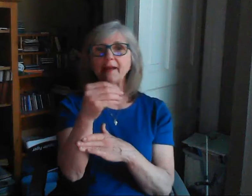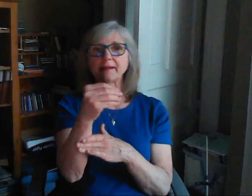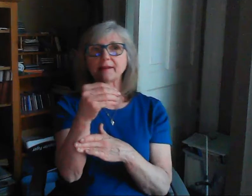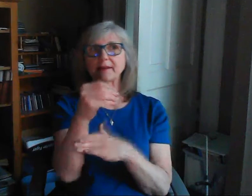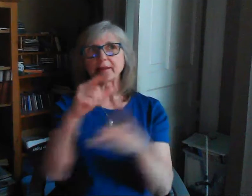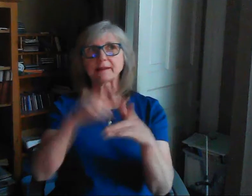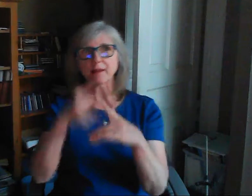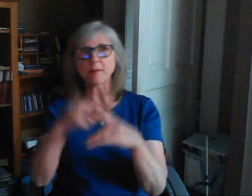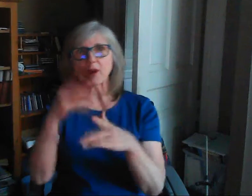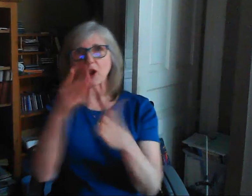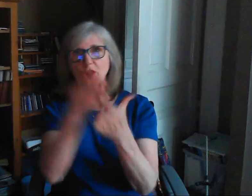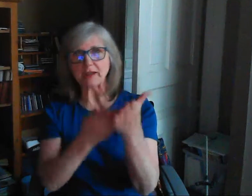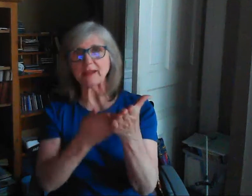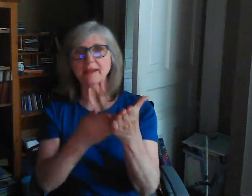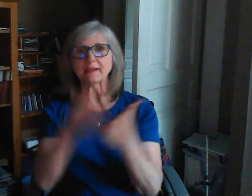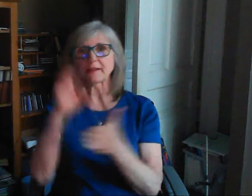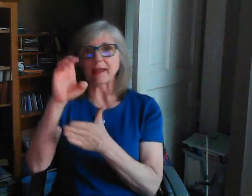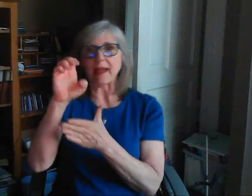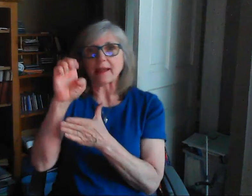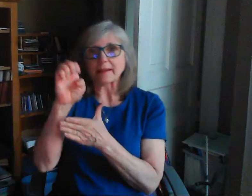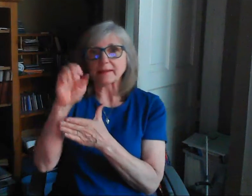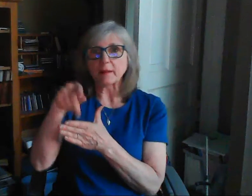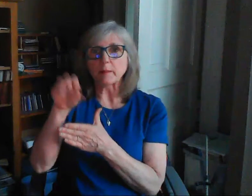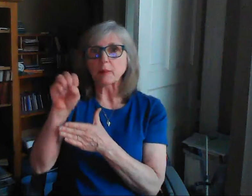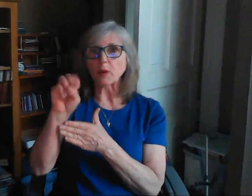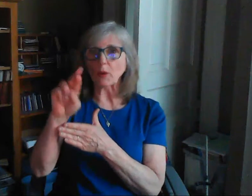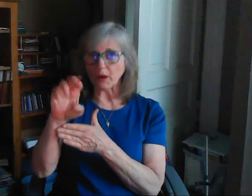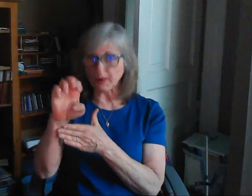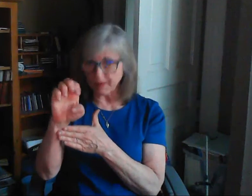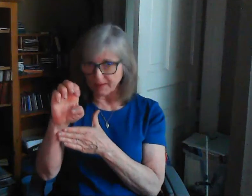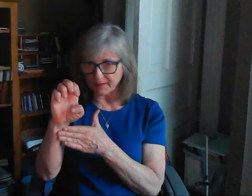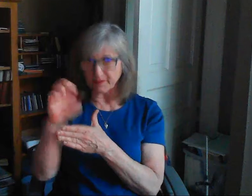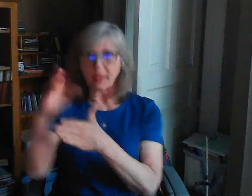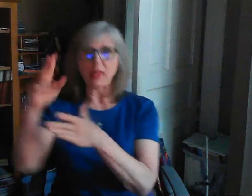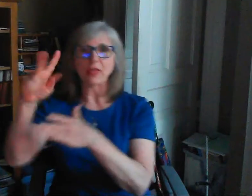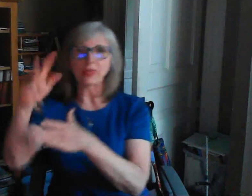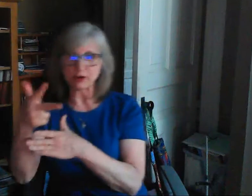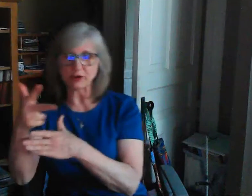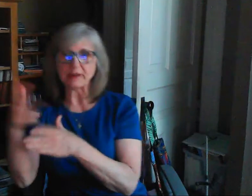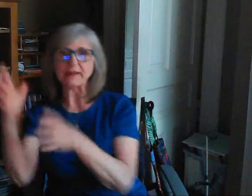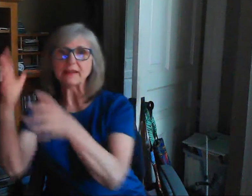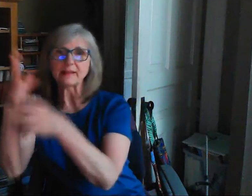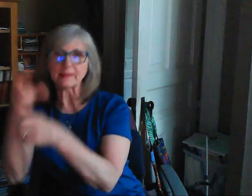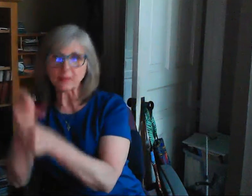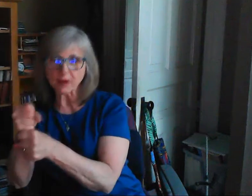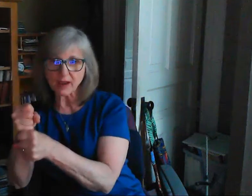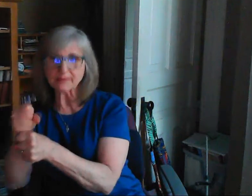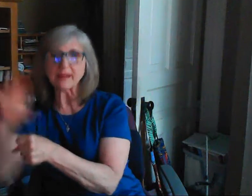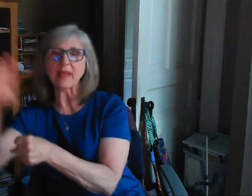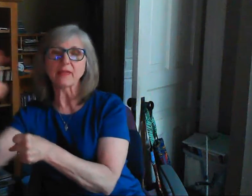and the second part is explore, third is summarize, and the